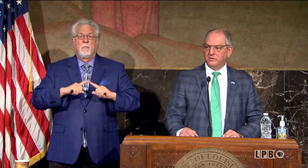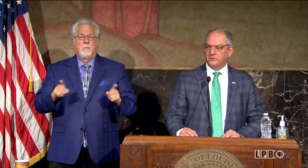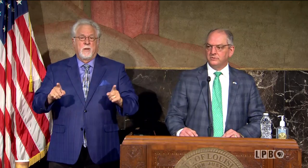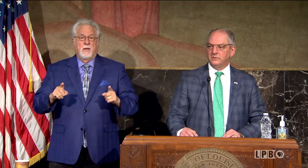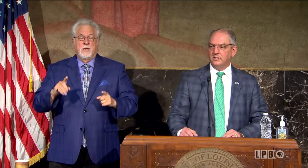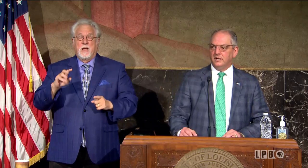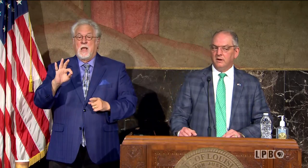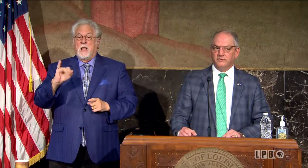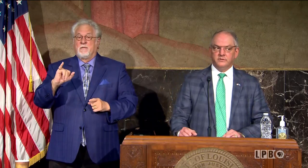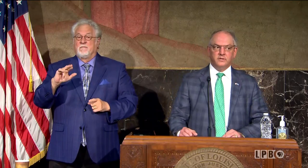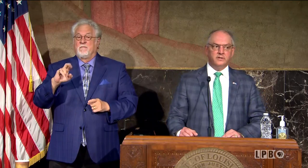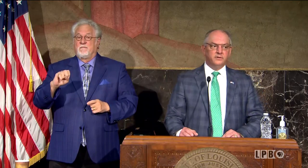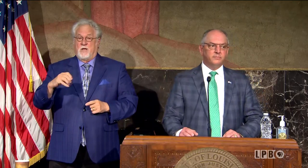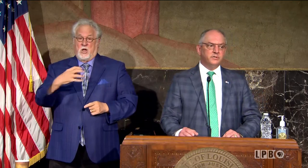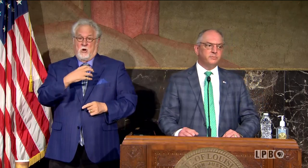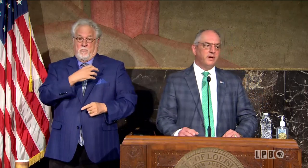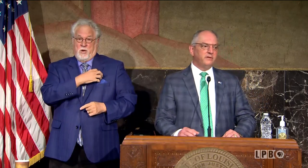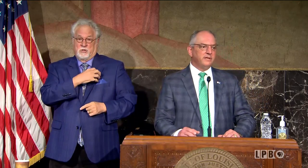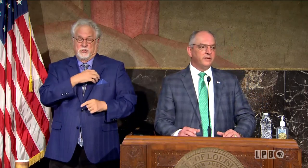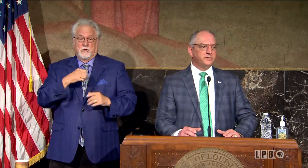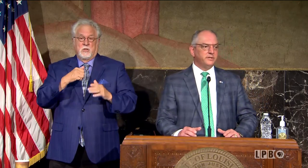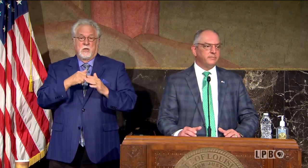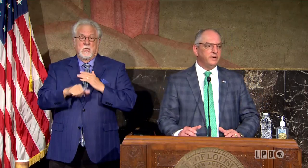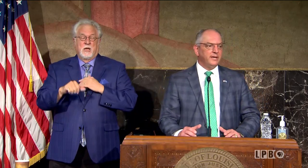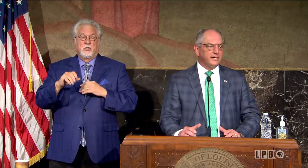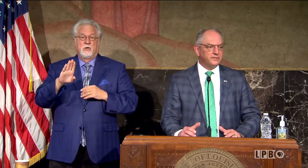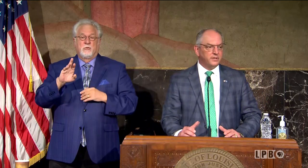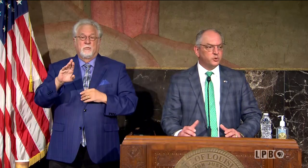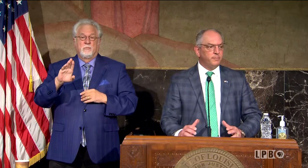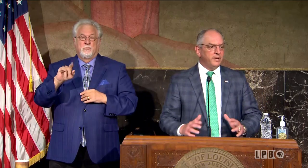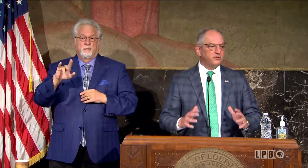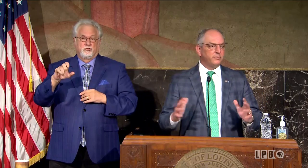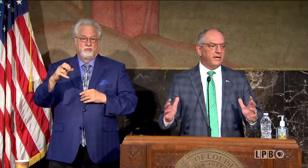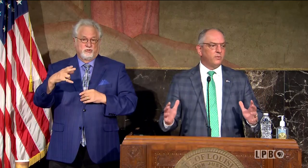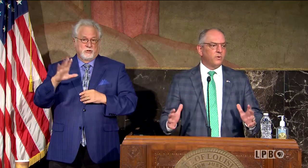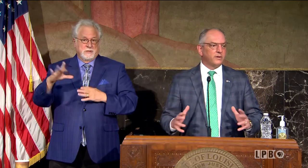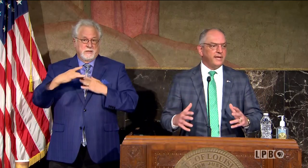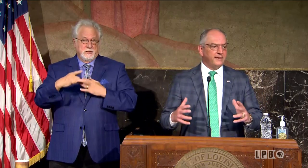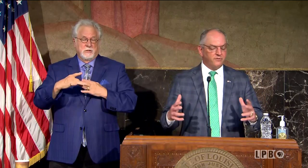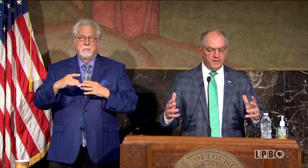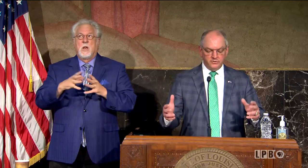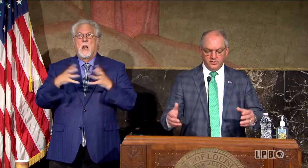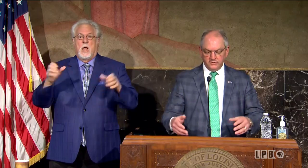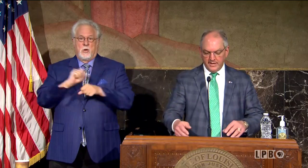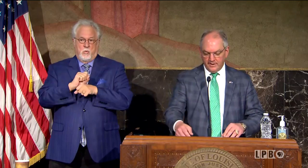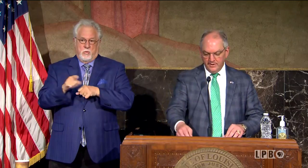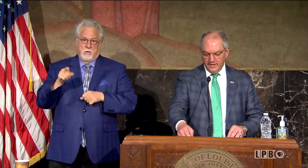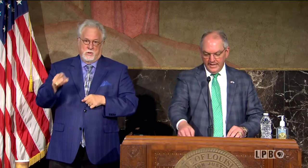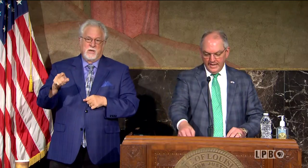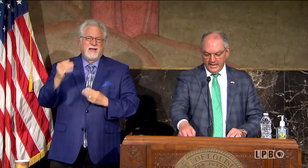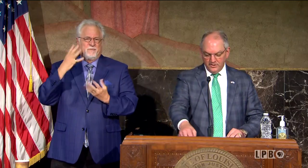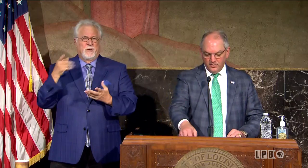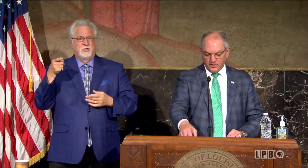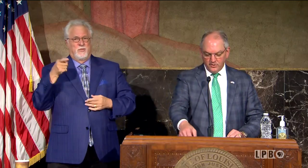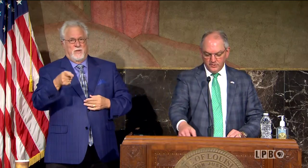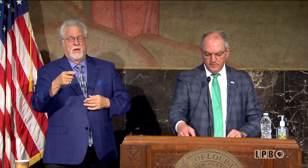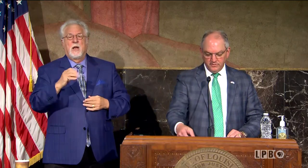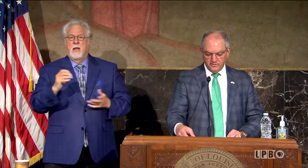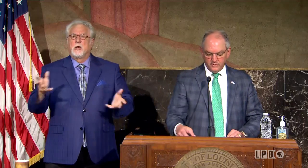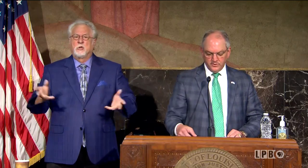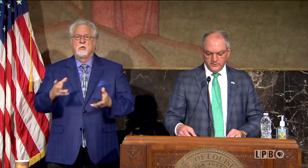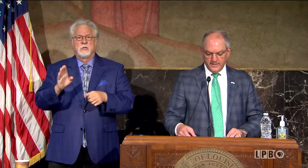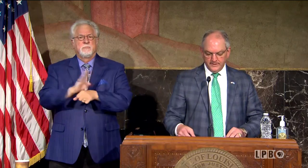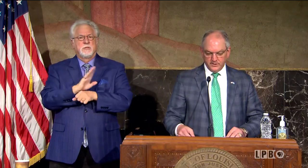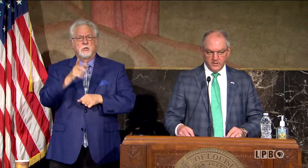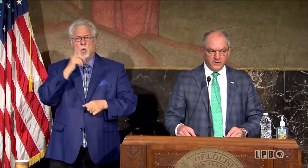the Fire Marshal's office under Butch Browning's leadership has done a tremendous amount of work. That information is there, and I do encourage